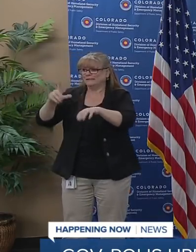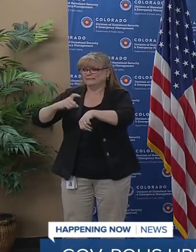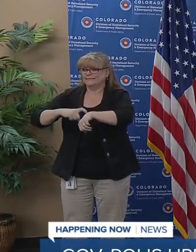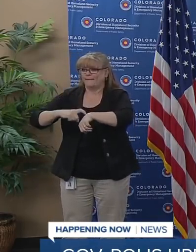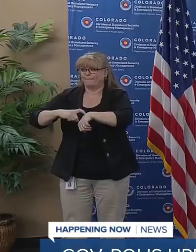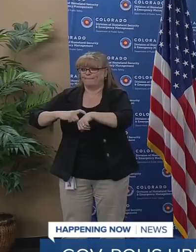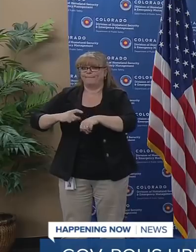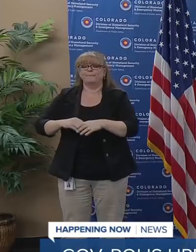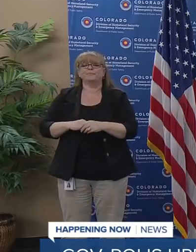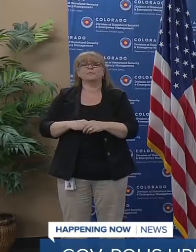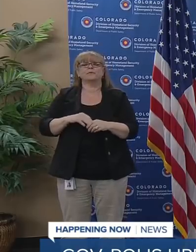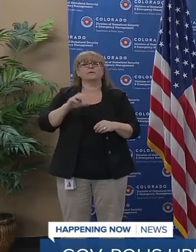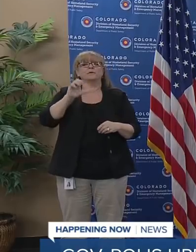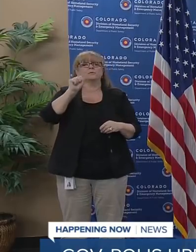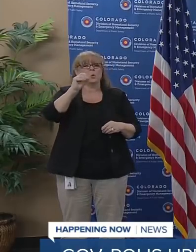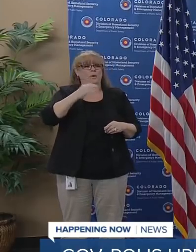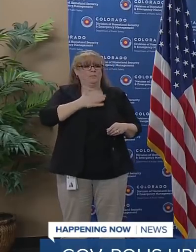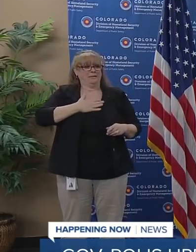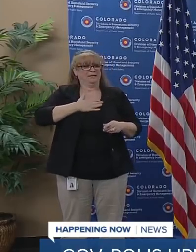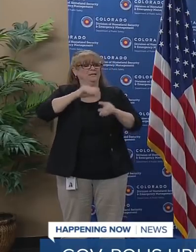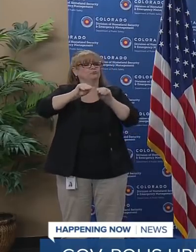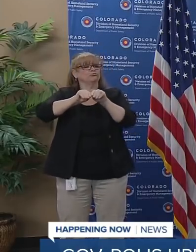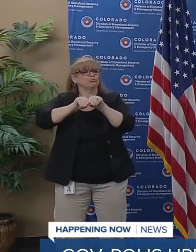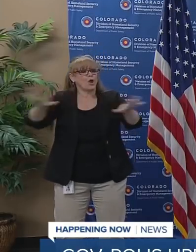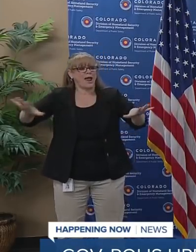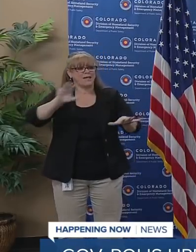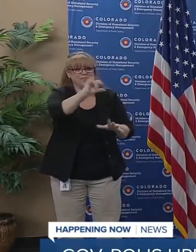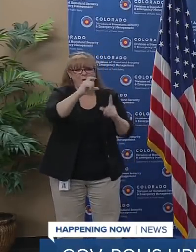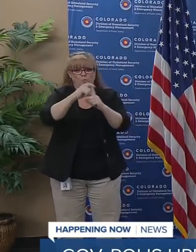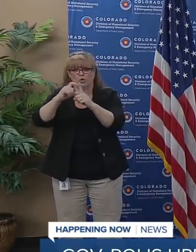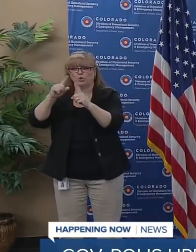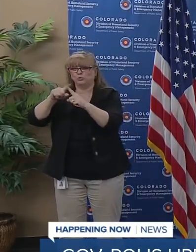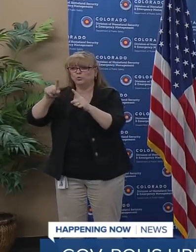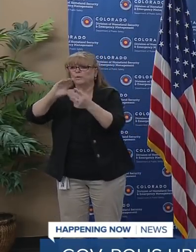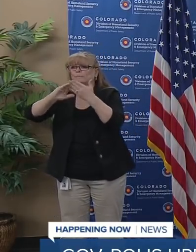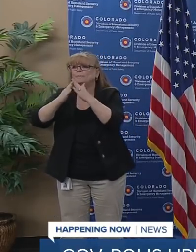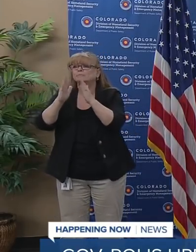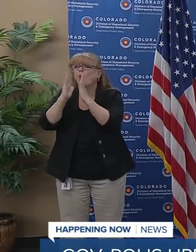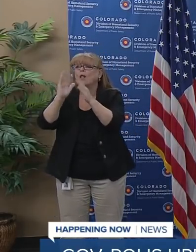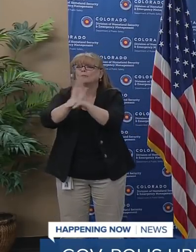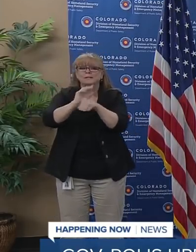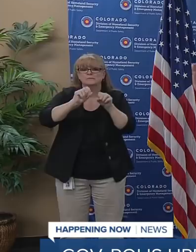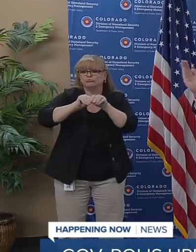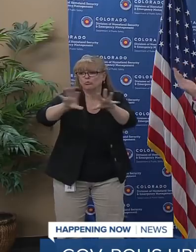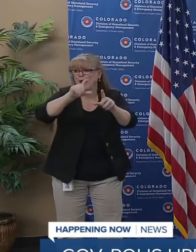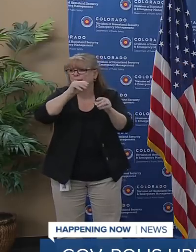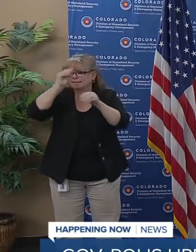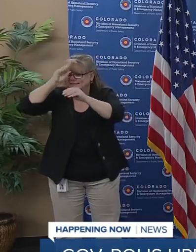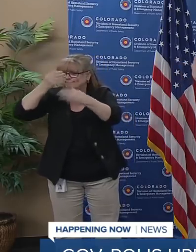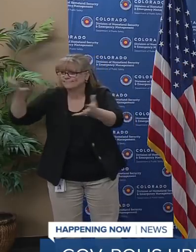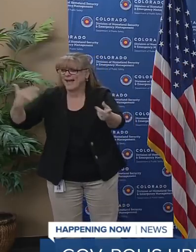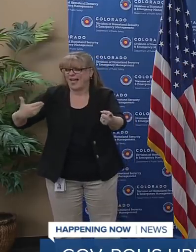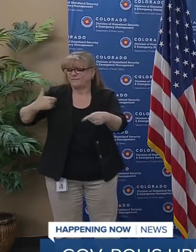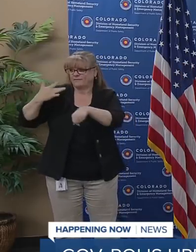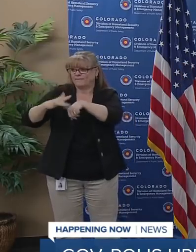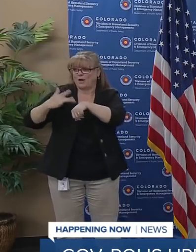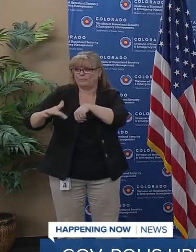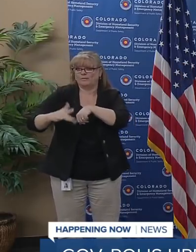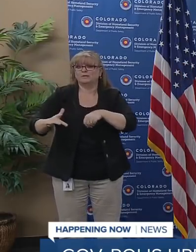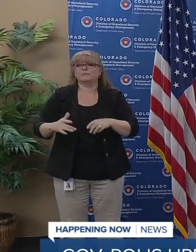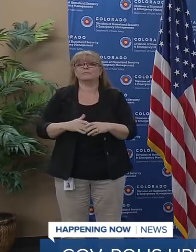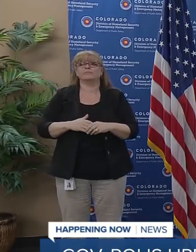owner friends, medium businesses. We encourage our businesses to keep people on payroll. And of course, the government is stepping up to help them do